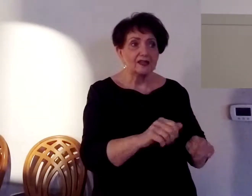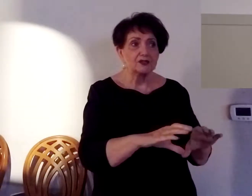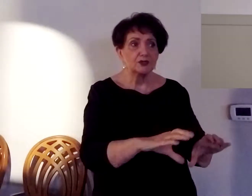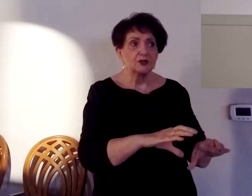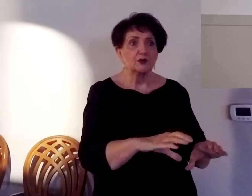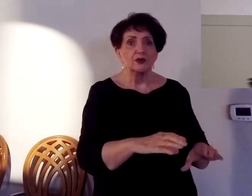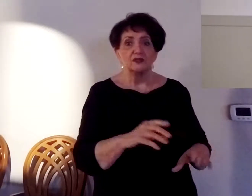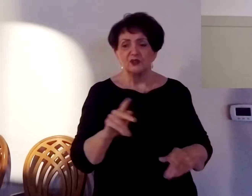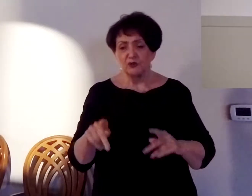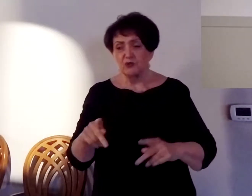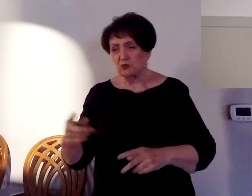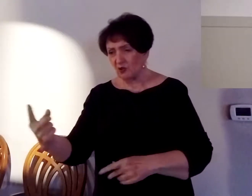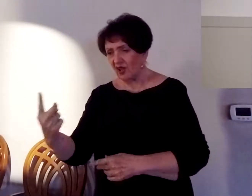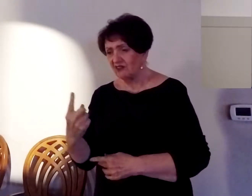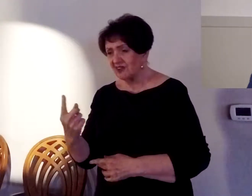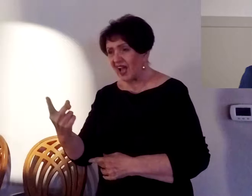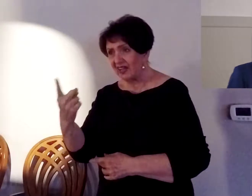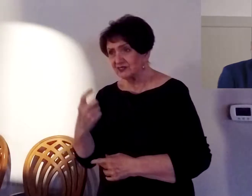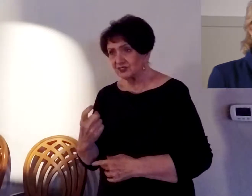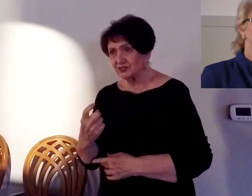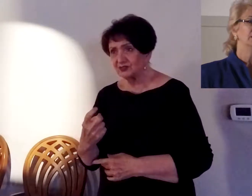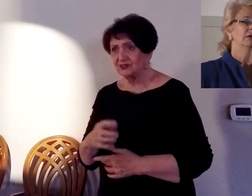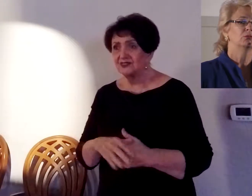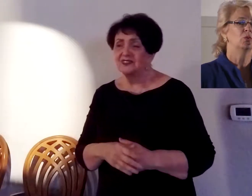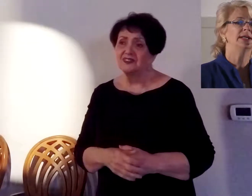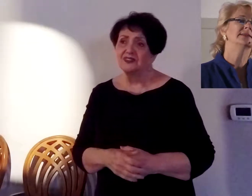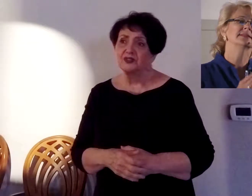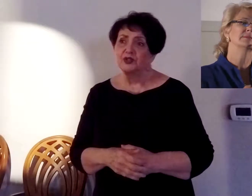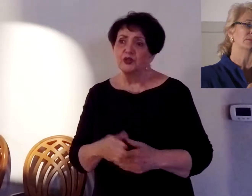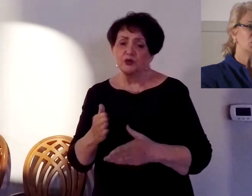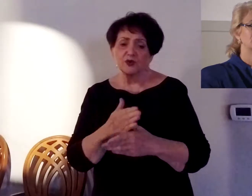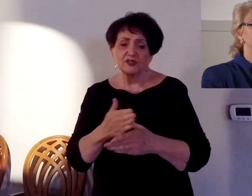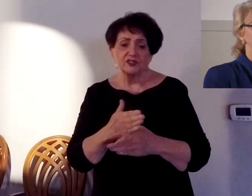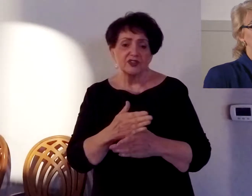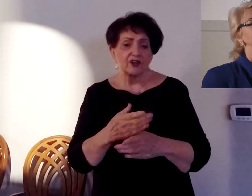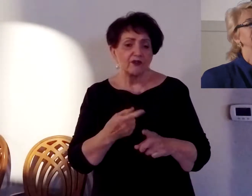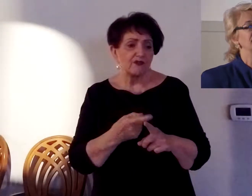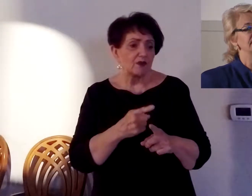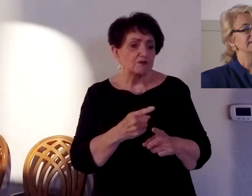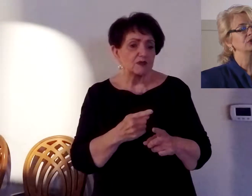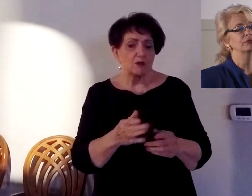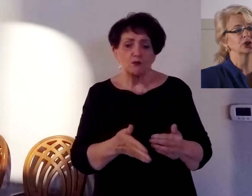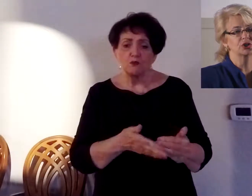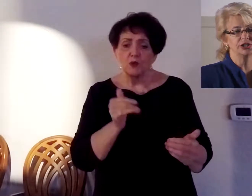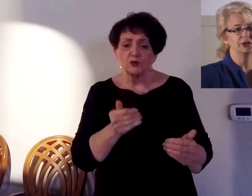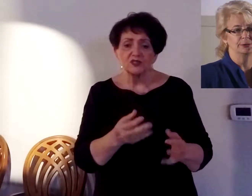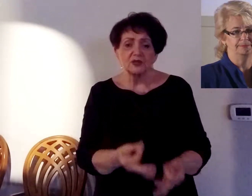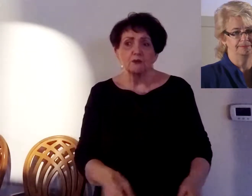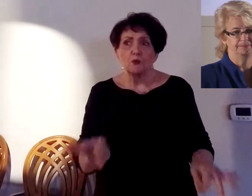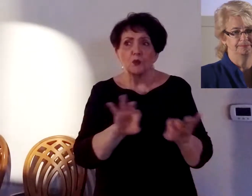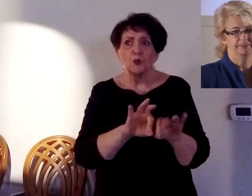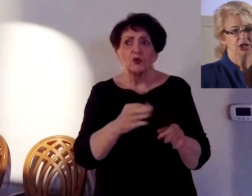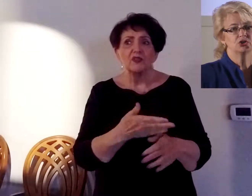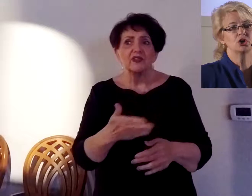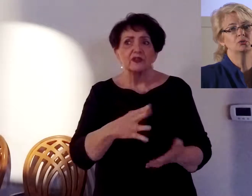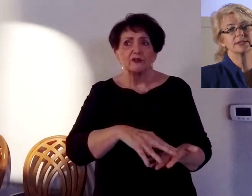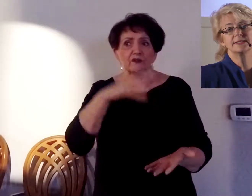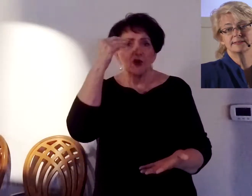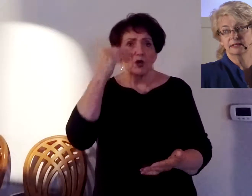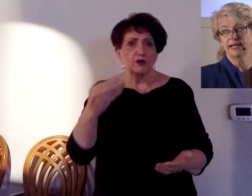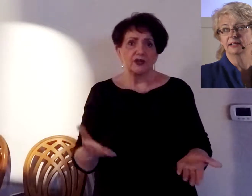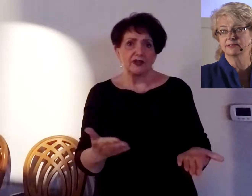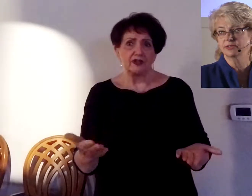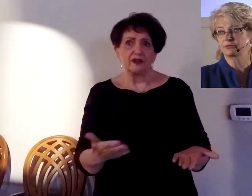about it, you can also share from what is the most important thing that you've learned here. So